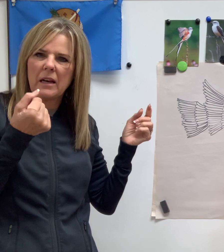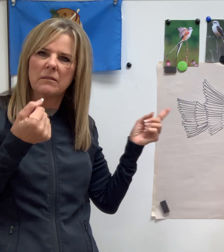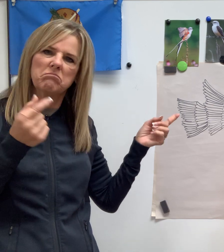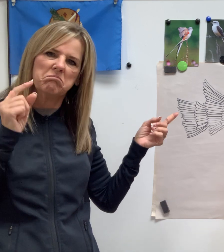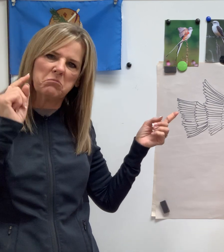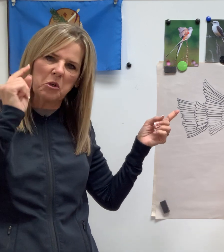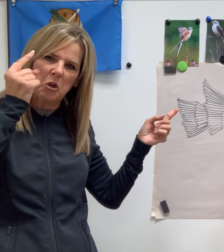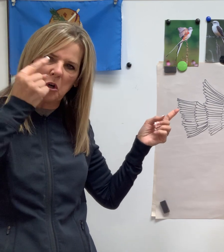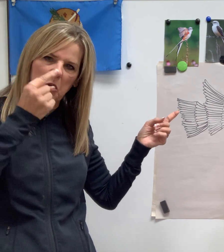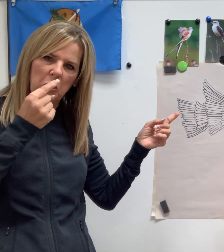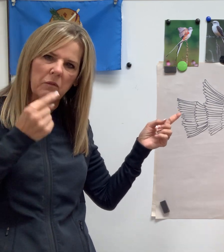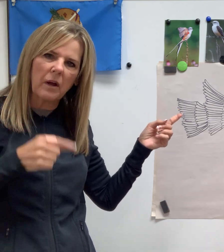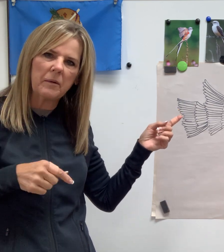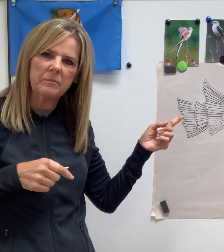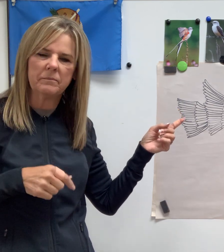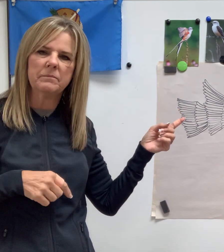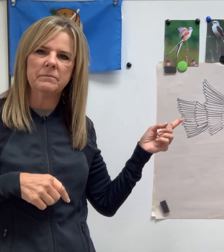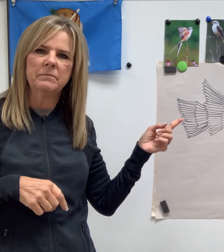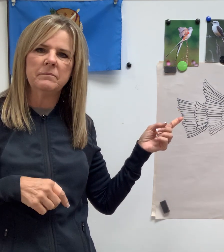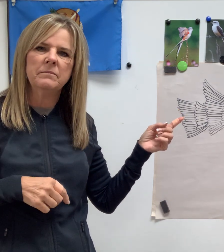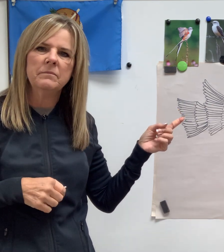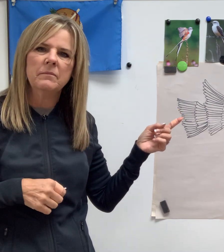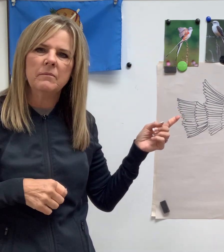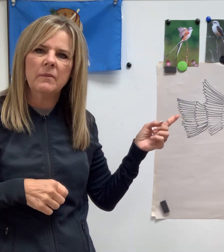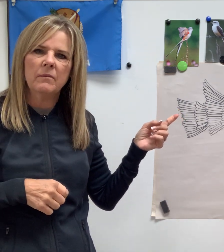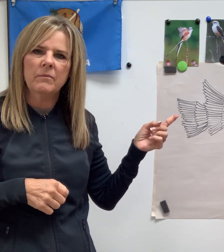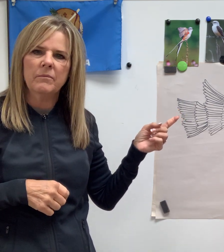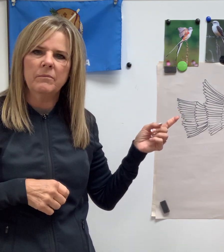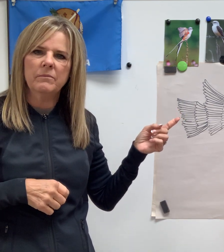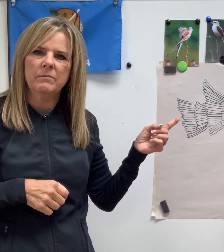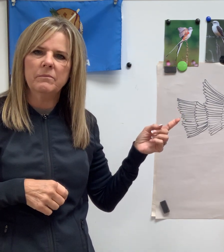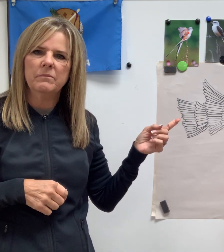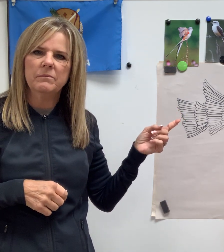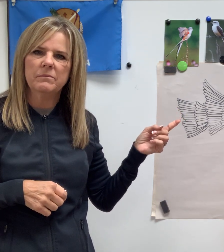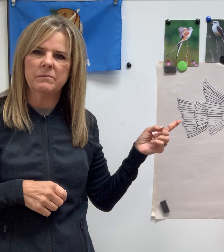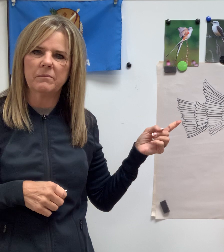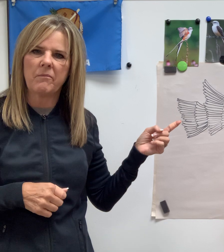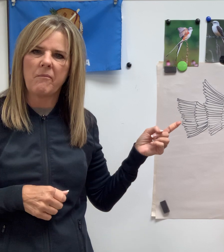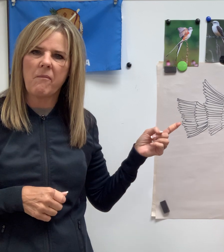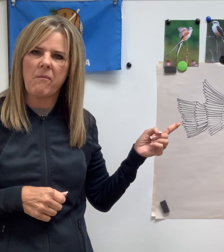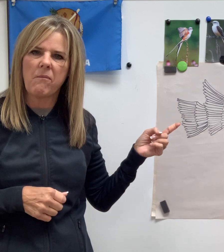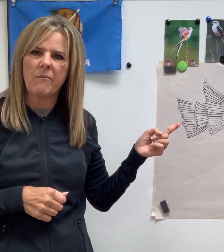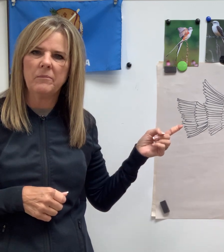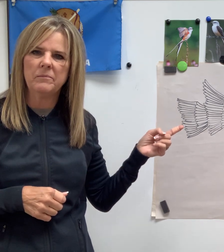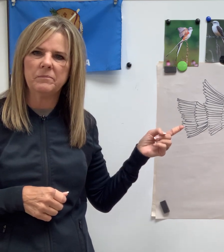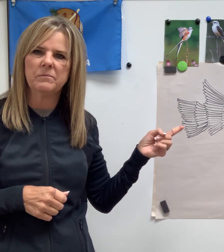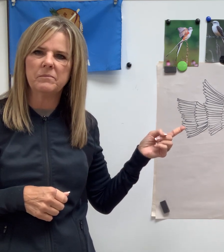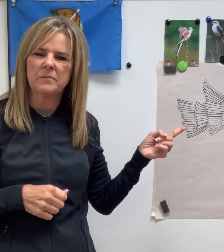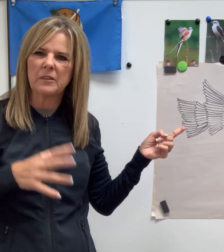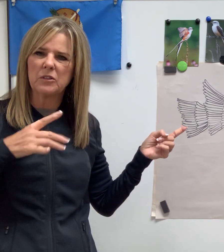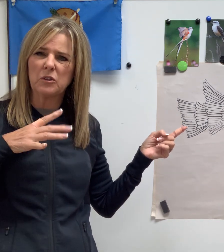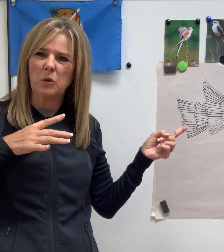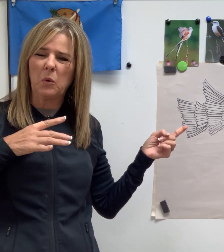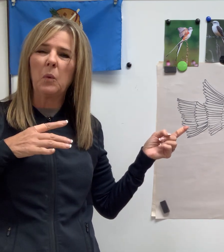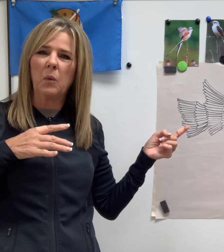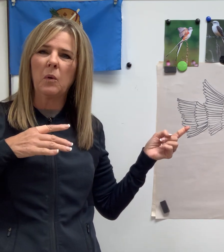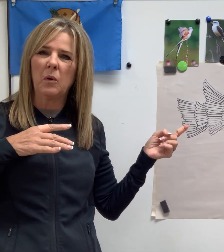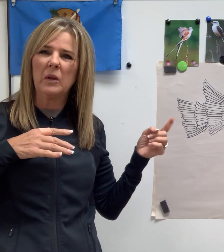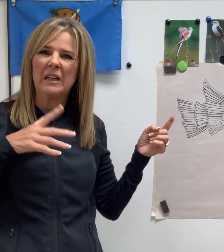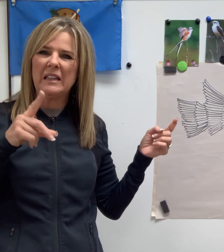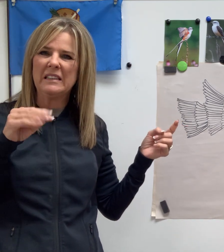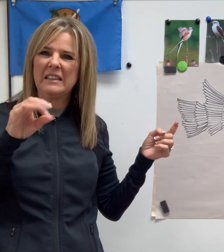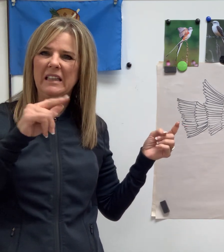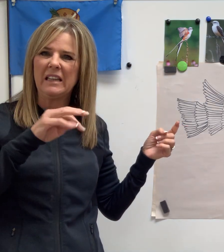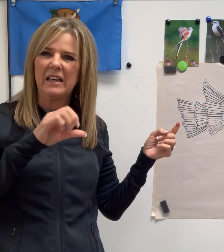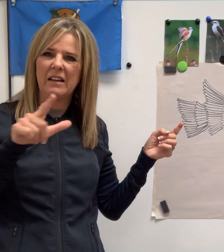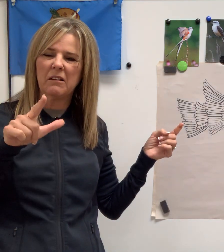curve line that comes forward and back, and then back and forward. That's a cool detail, and you can color that a